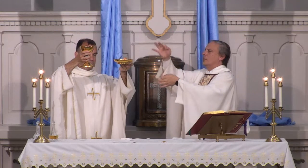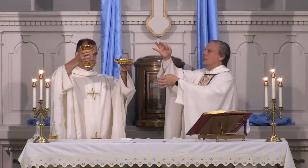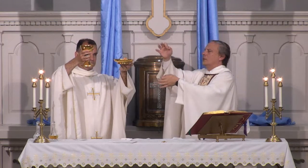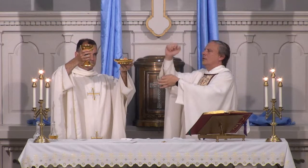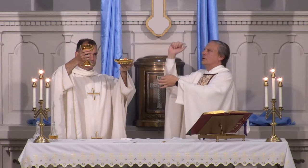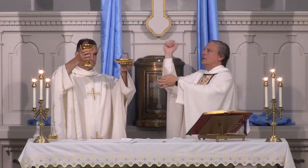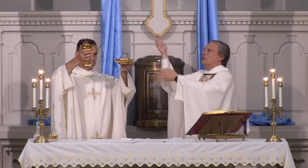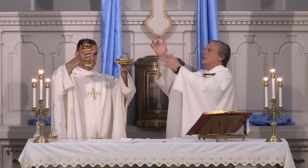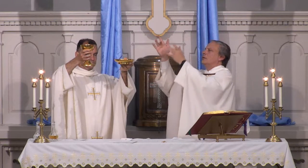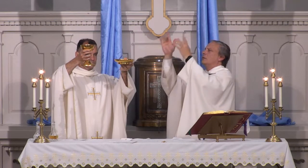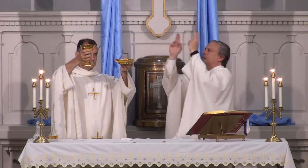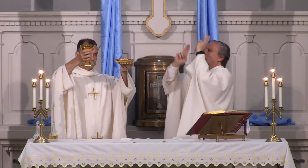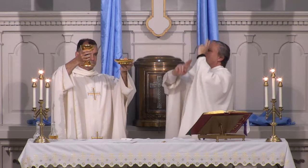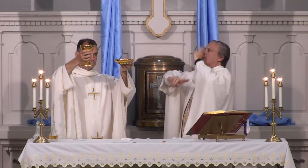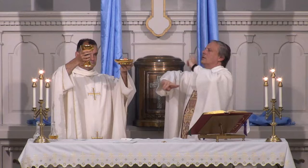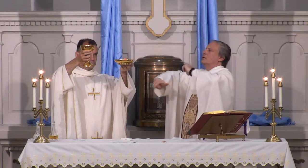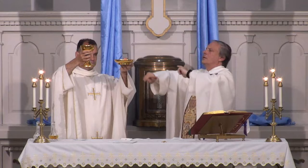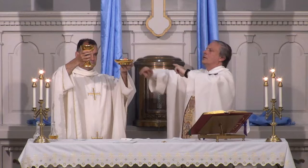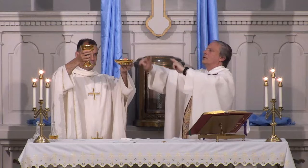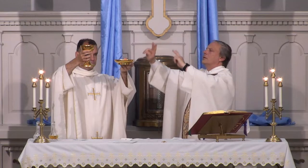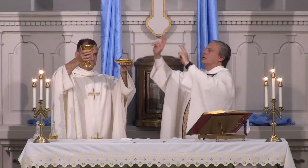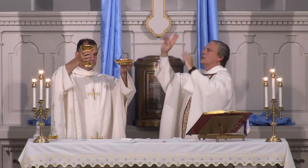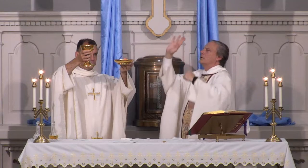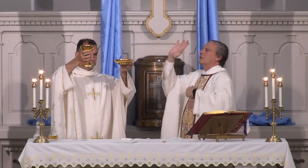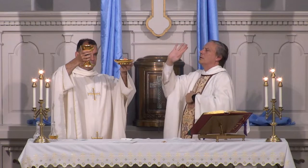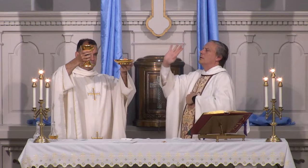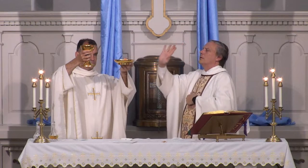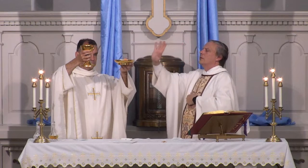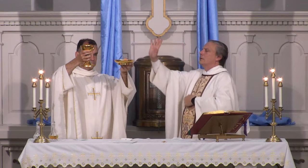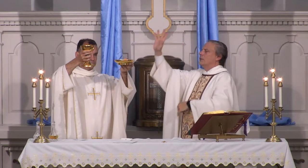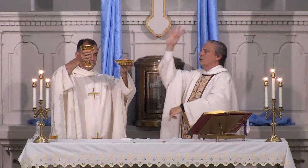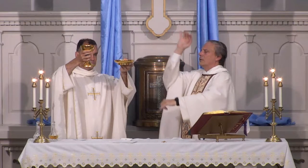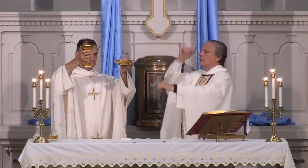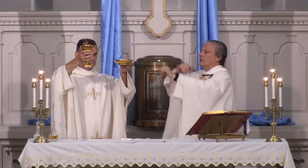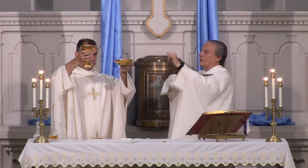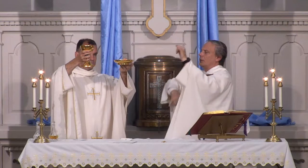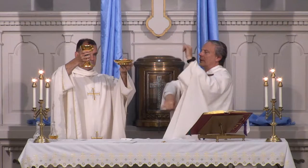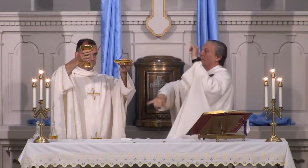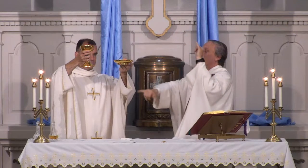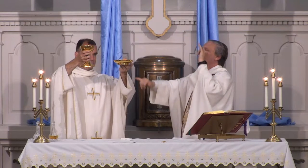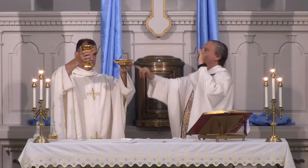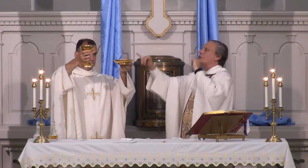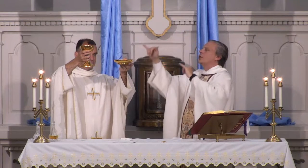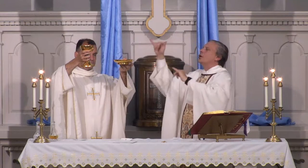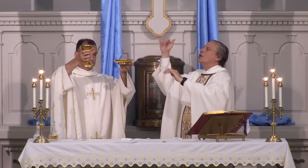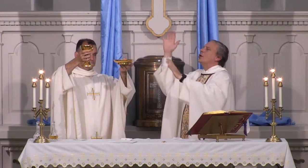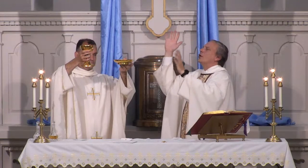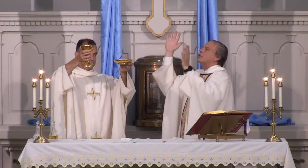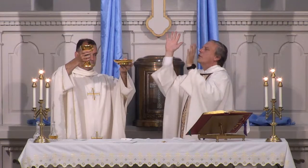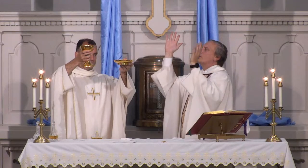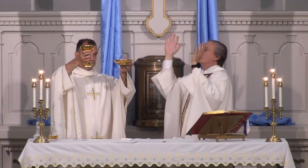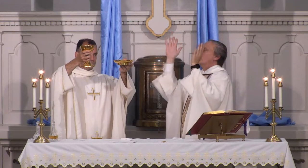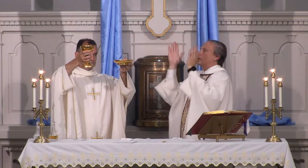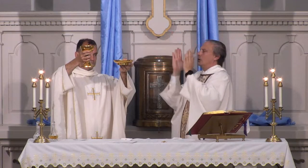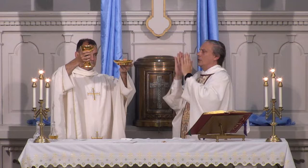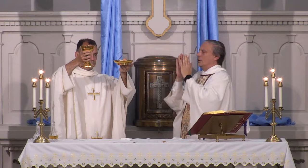Holy Spirit, all glory and honor is yours forever and